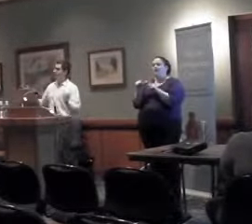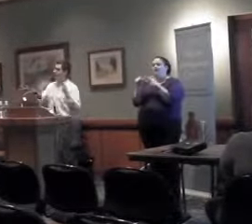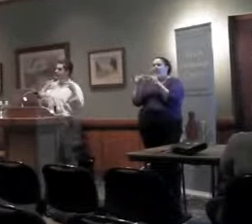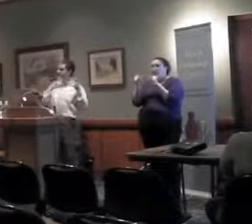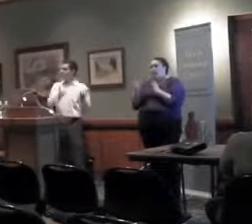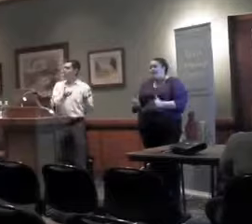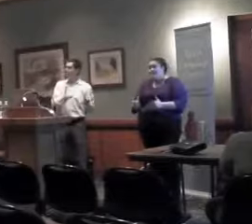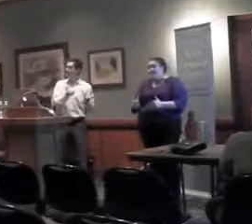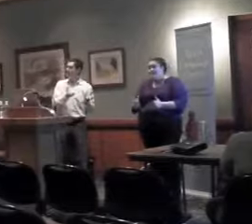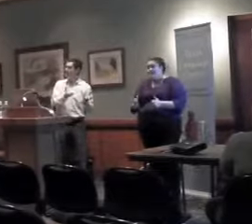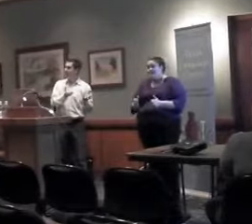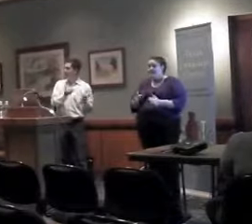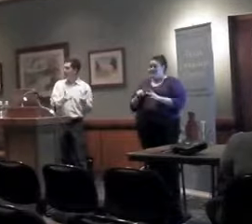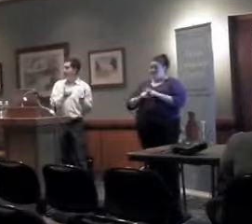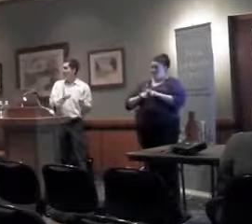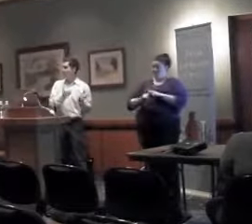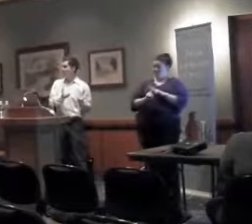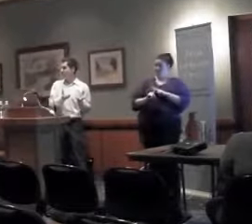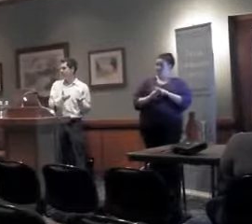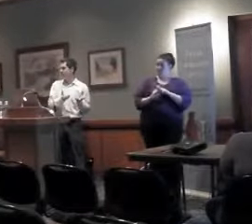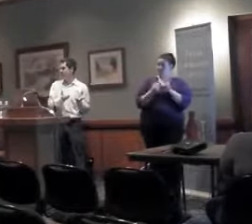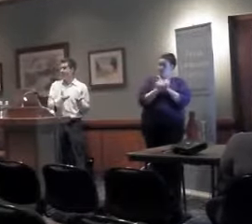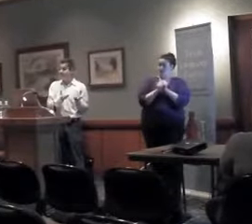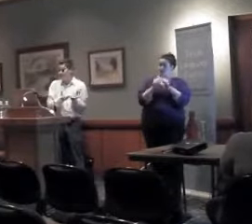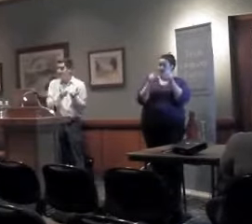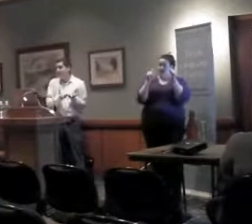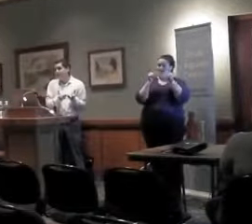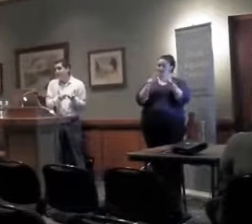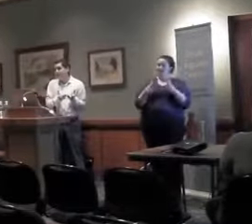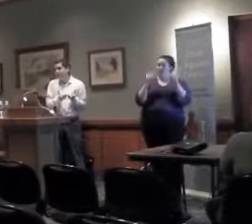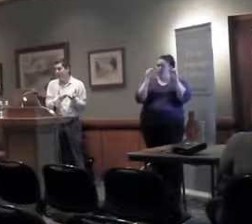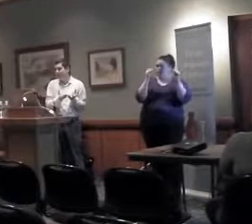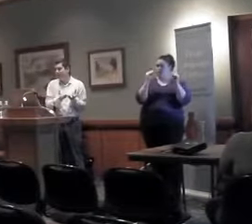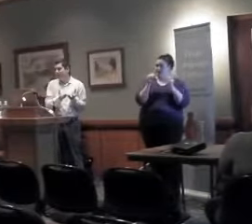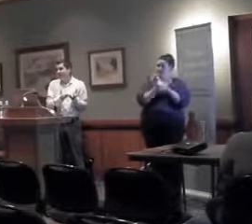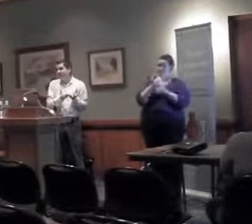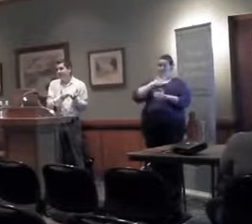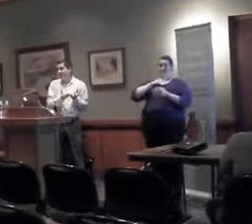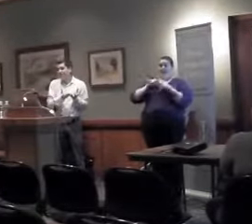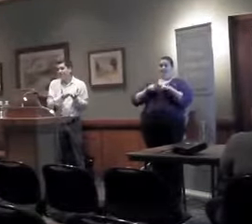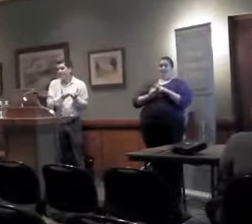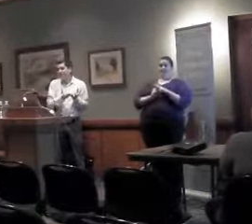do, their start was really through the language instruction. That was actually my start, right?